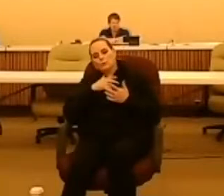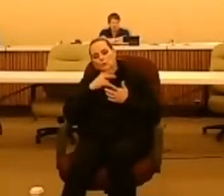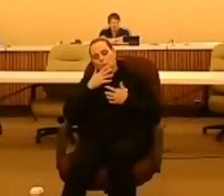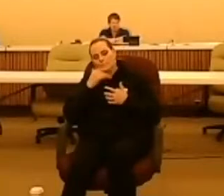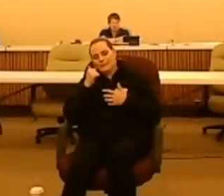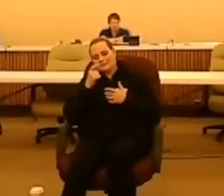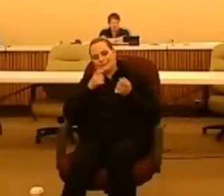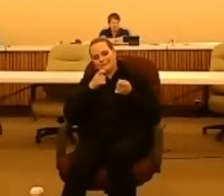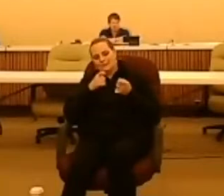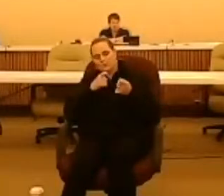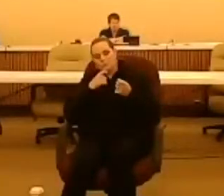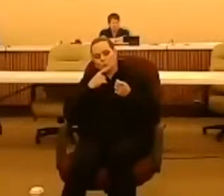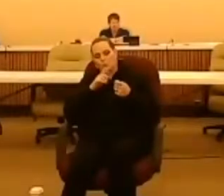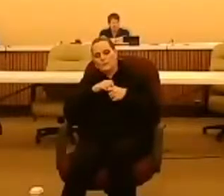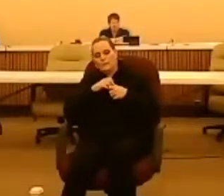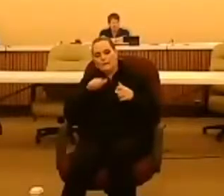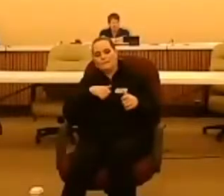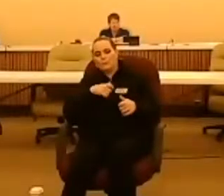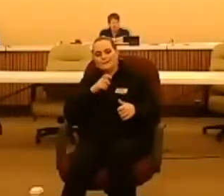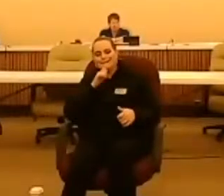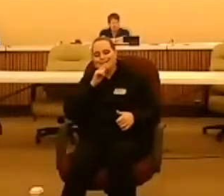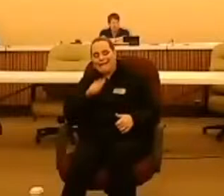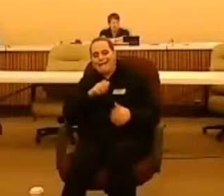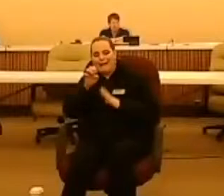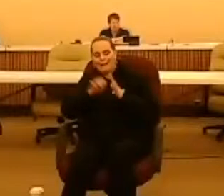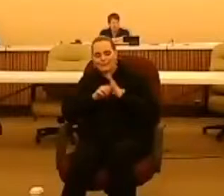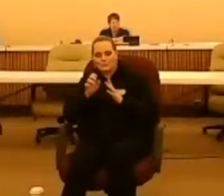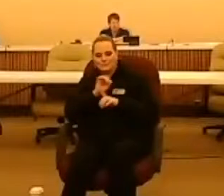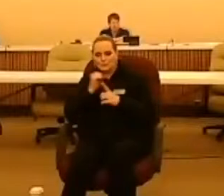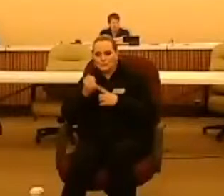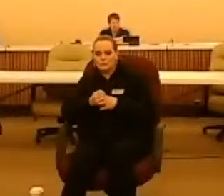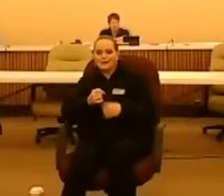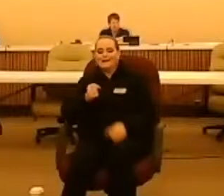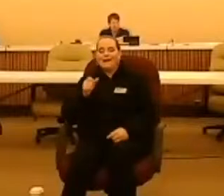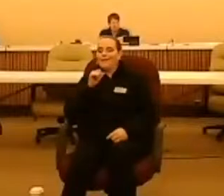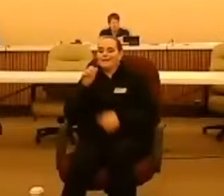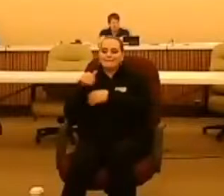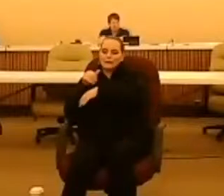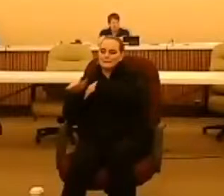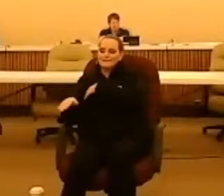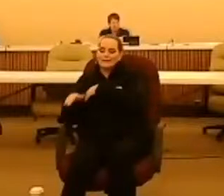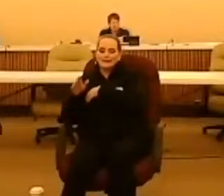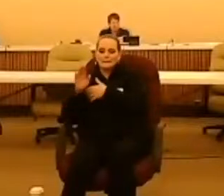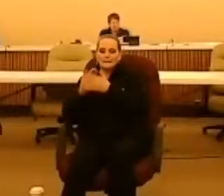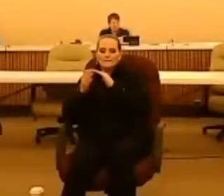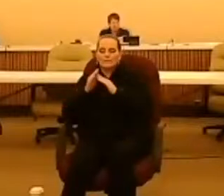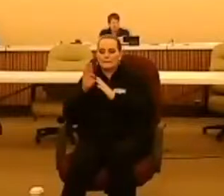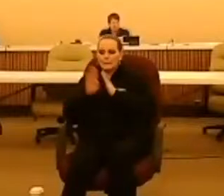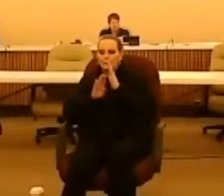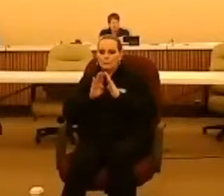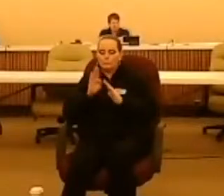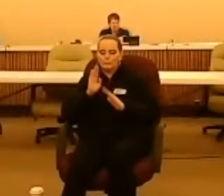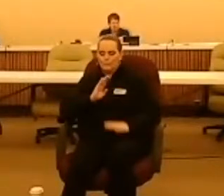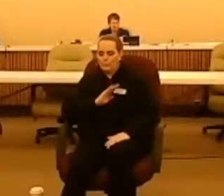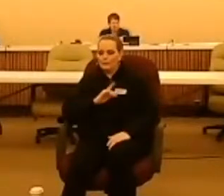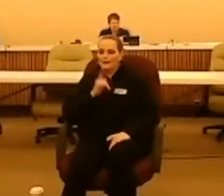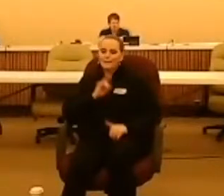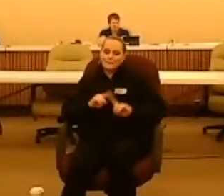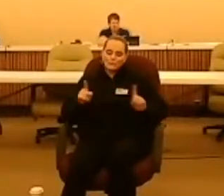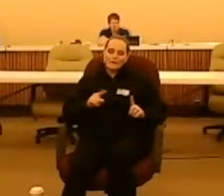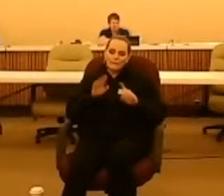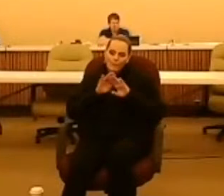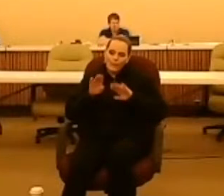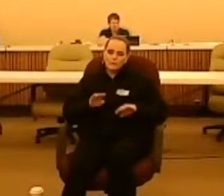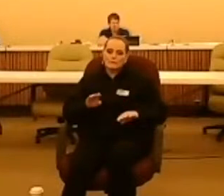to avoid any ethical situation. And then that doesn't go to the town board. And so, there's different levels of it.